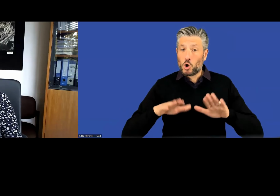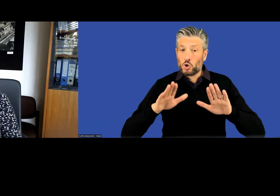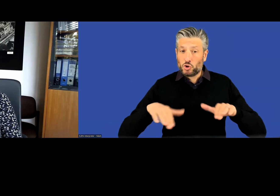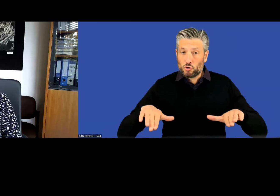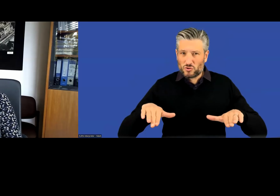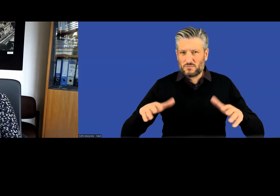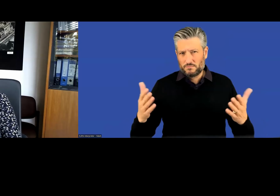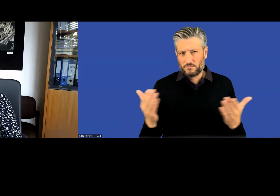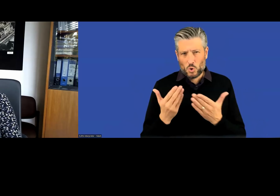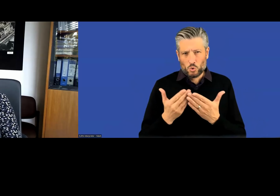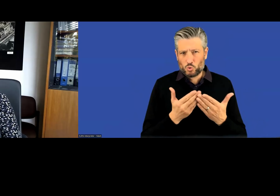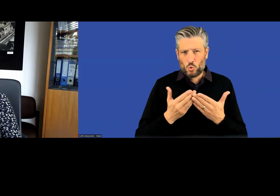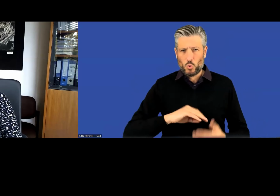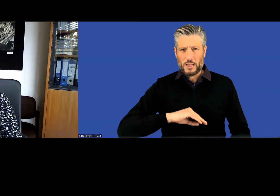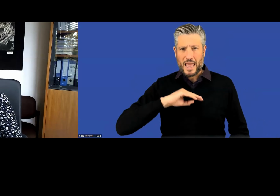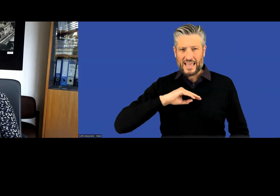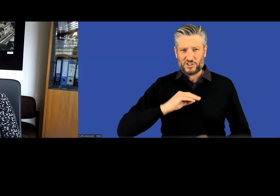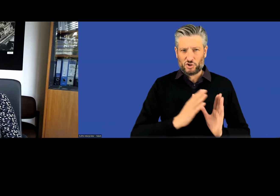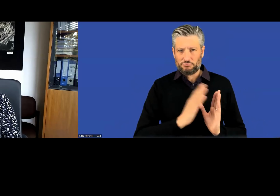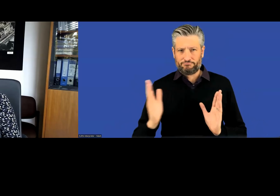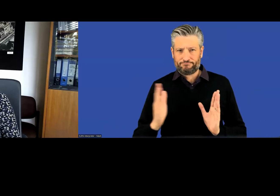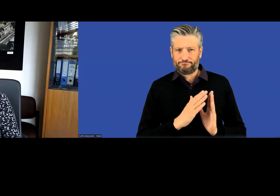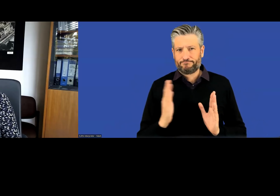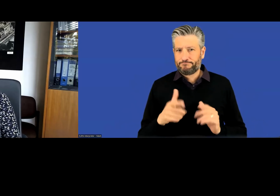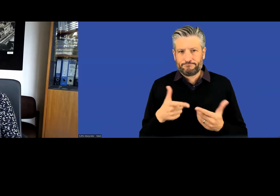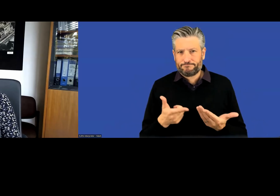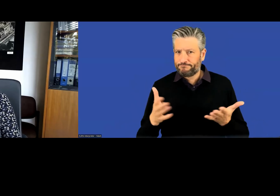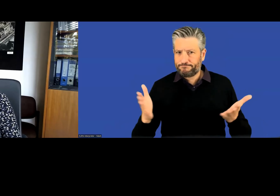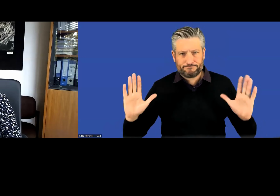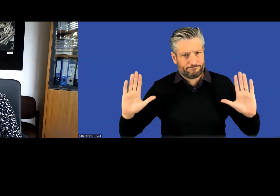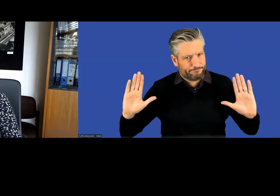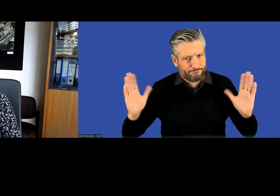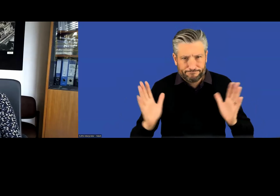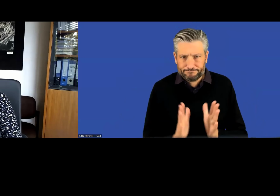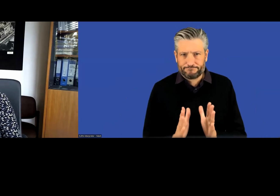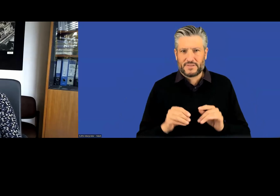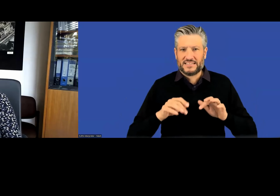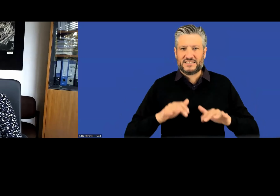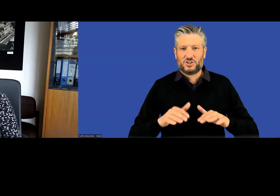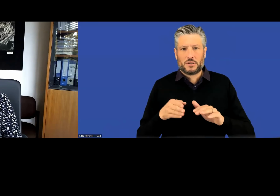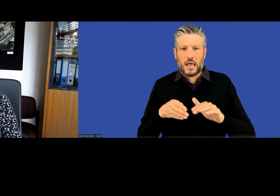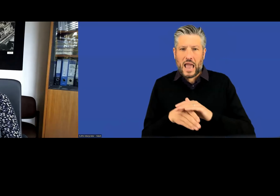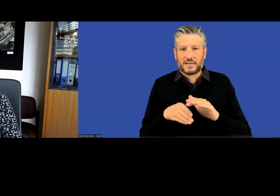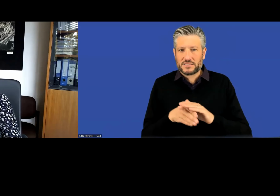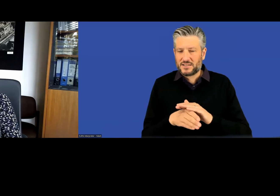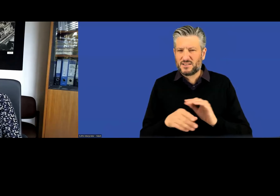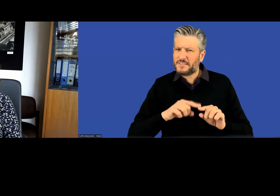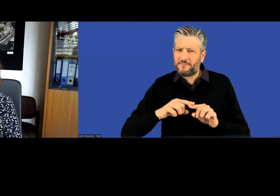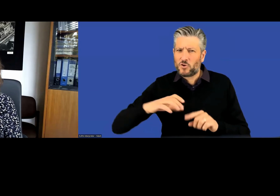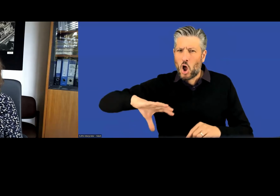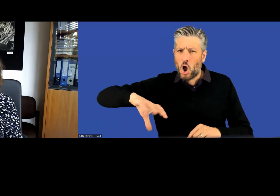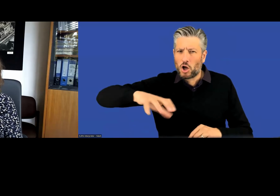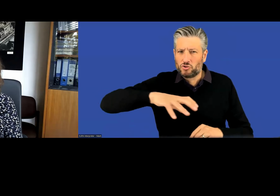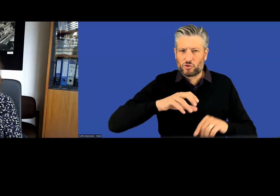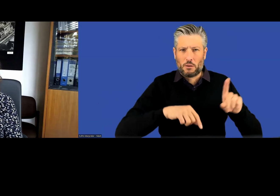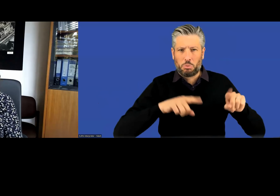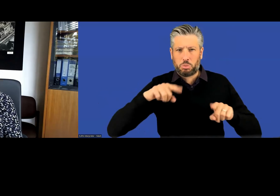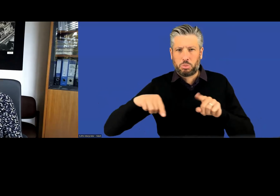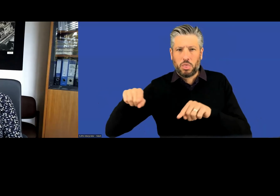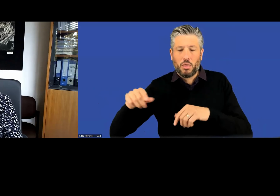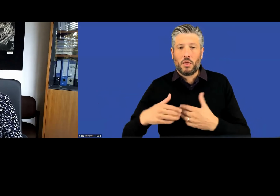are currently digitally deprived, with large differences across countries. Children that cohabit with low-educated